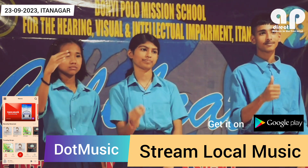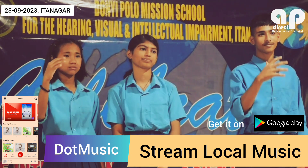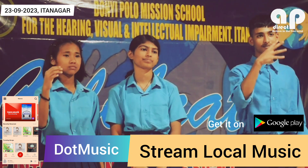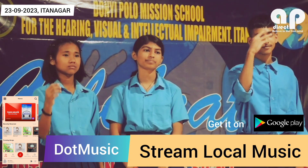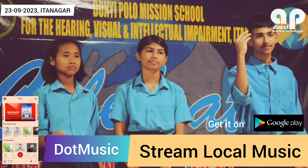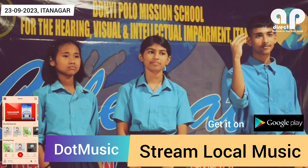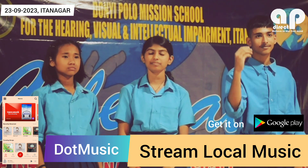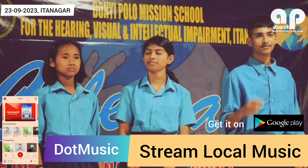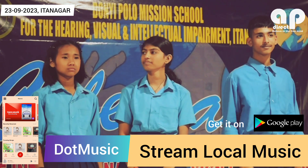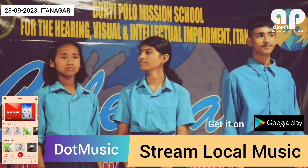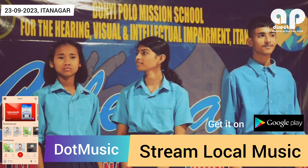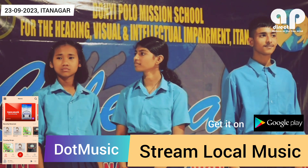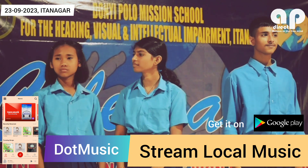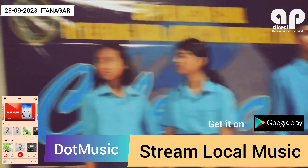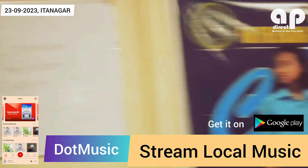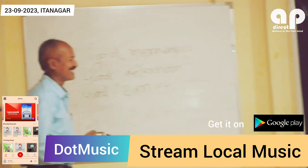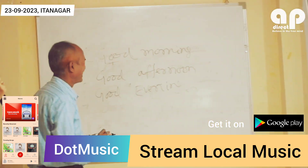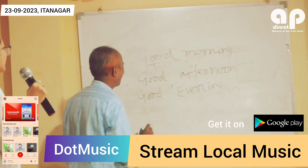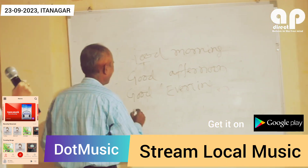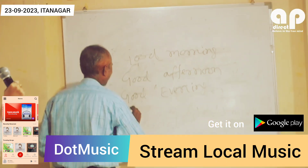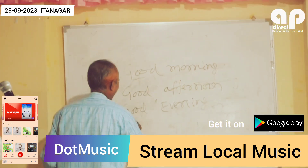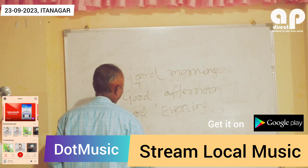evening. Good evening. Set.